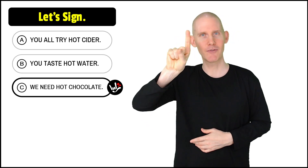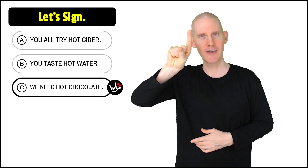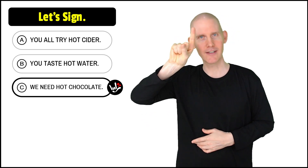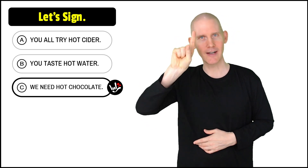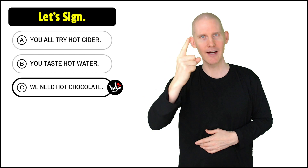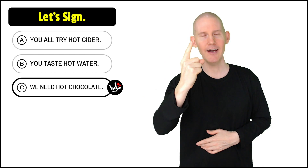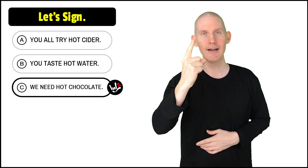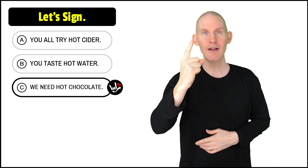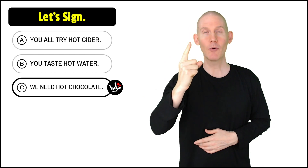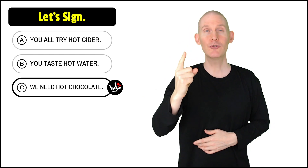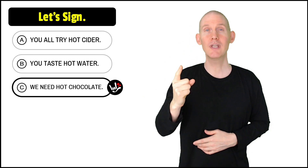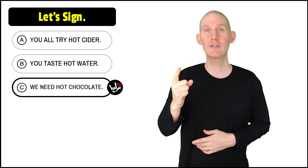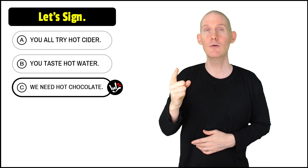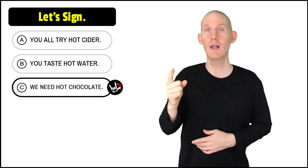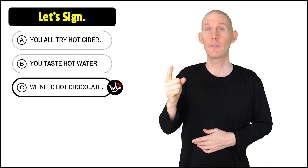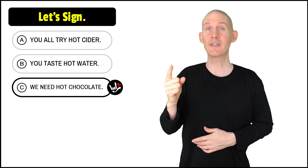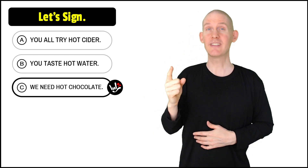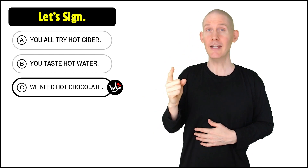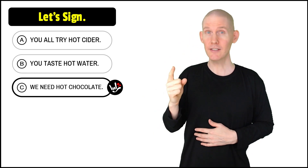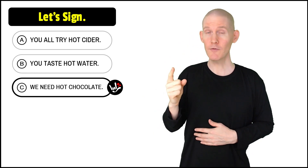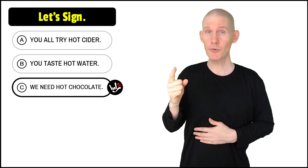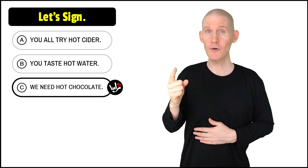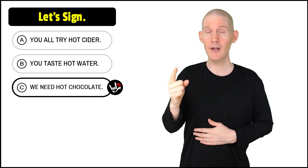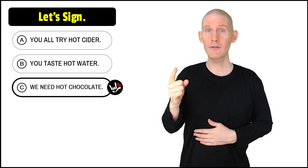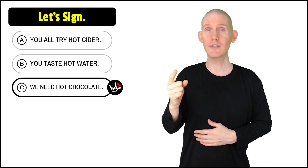finger. Aha! Once you get to possessive pronouns